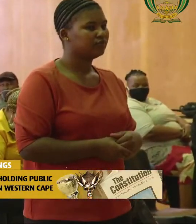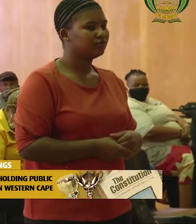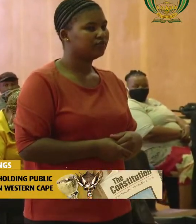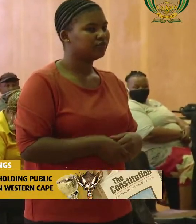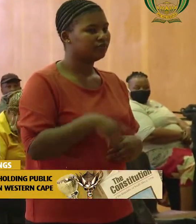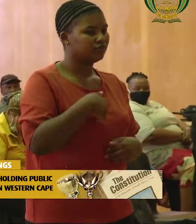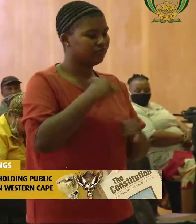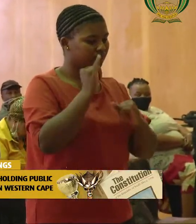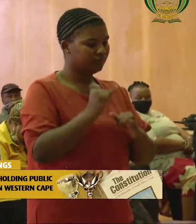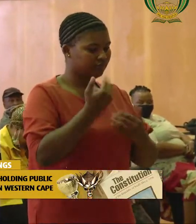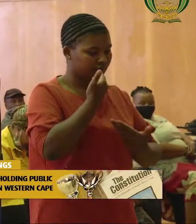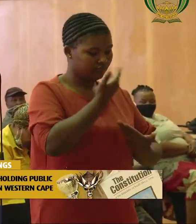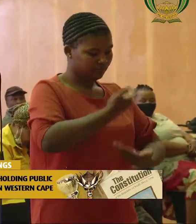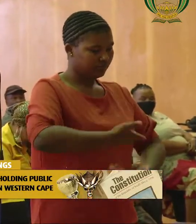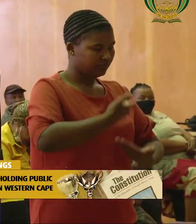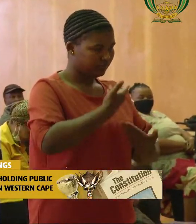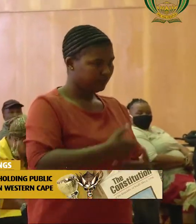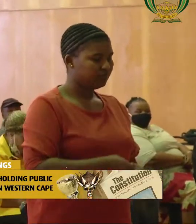ndizazise